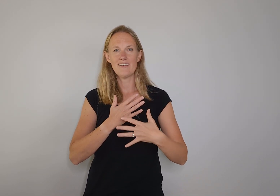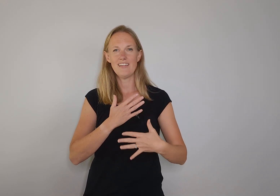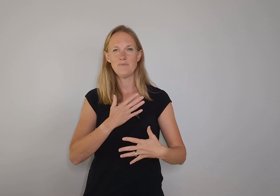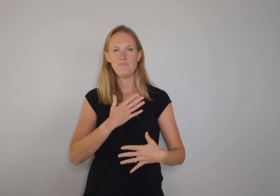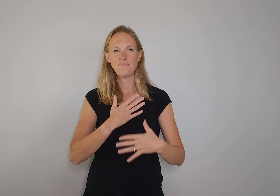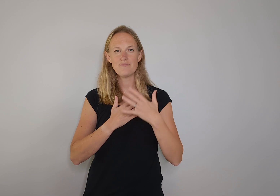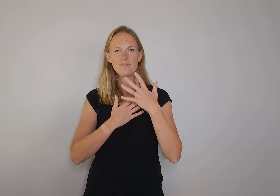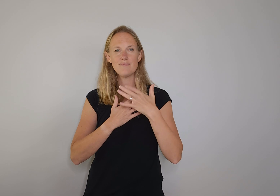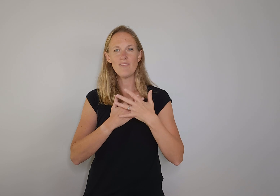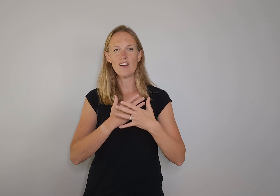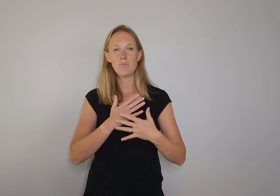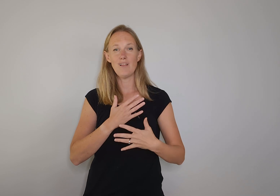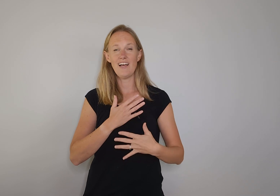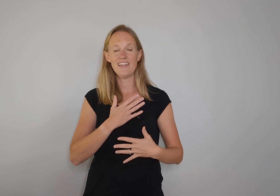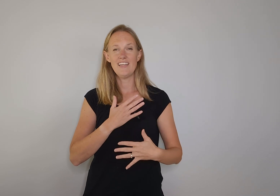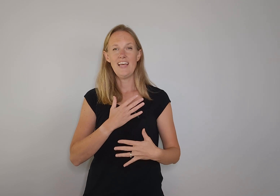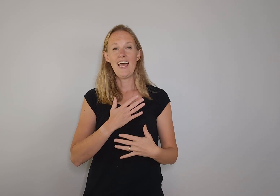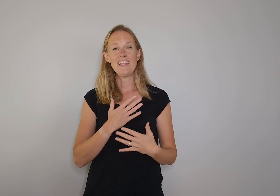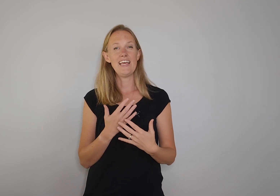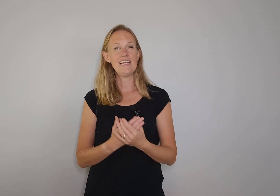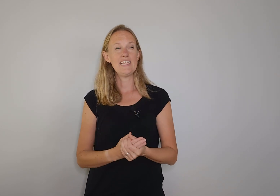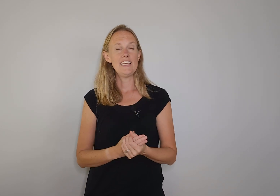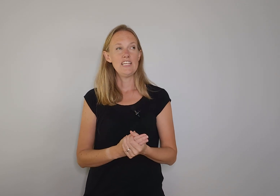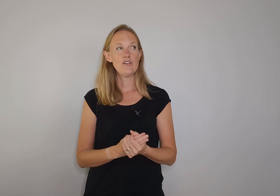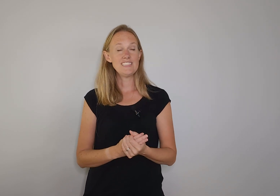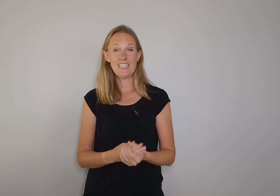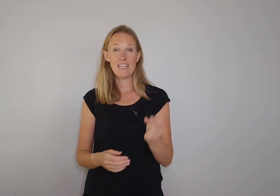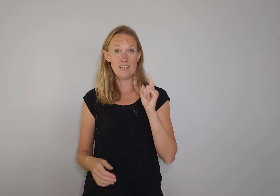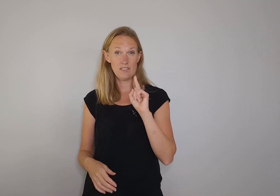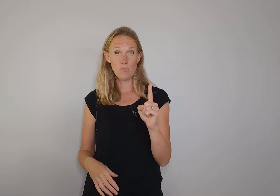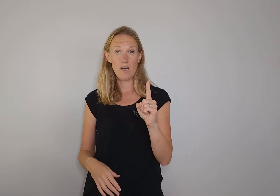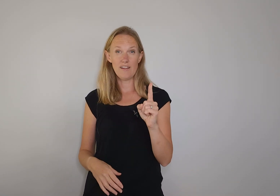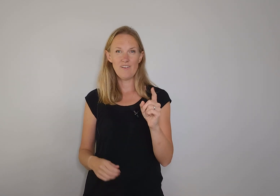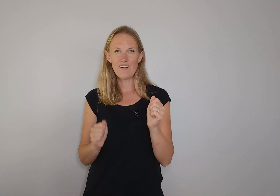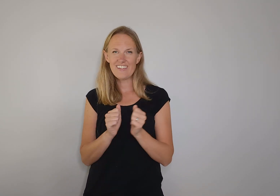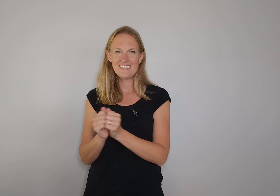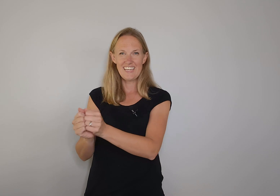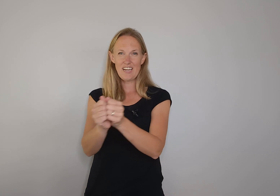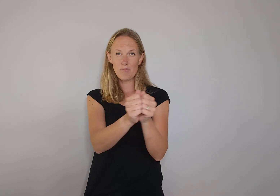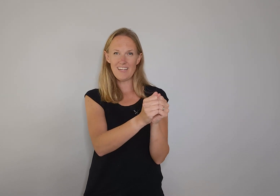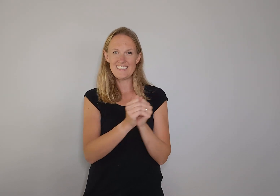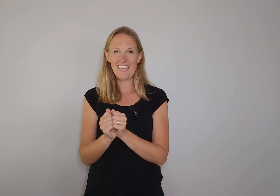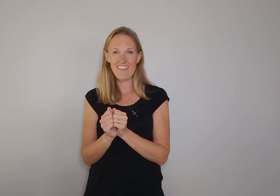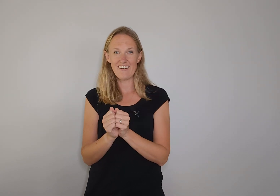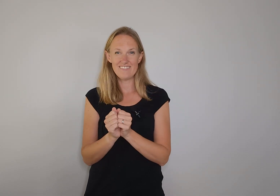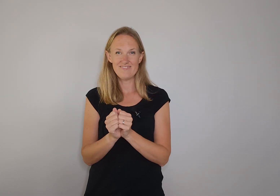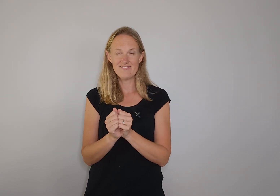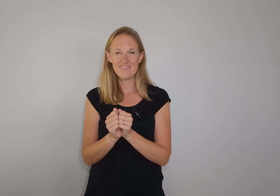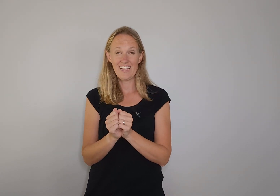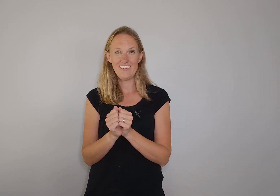Okay? Our blood. And then you can say is one, or you can say our blood together. Okay? It's